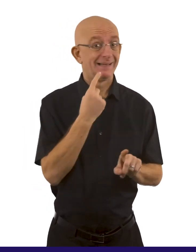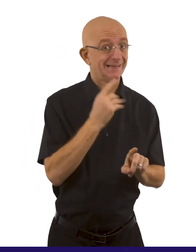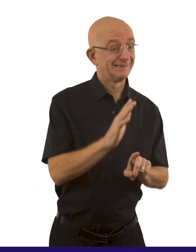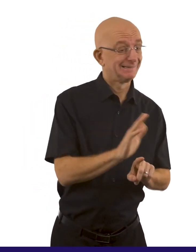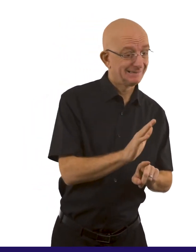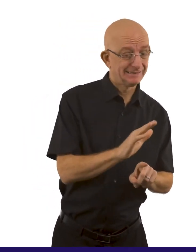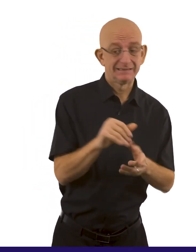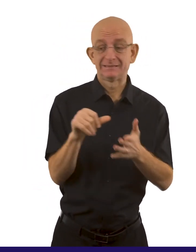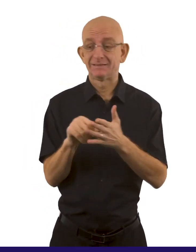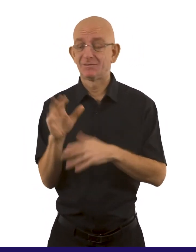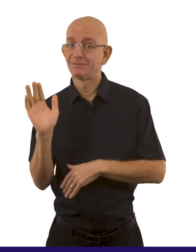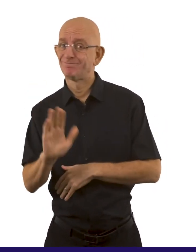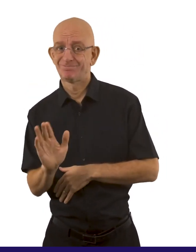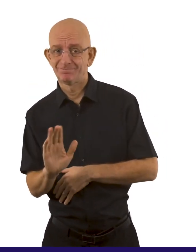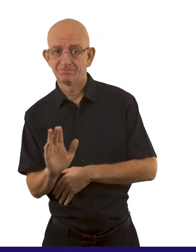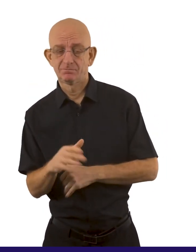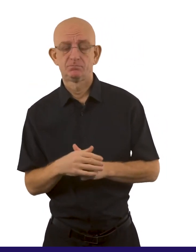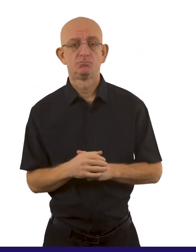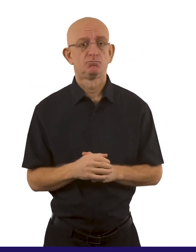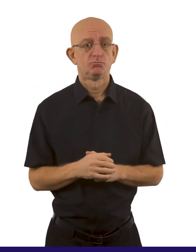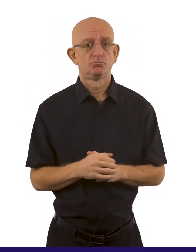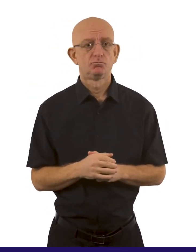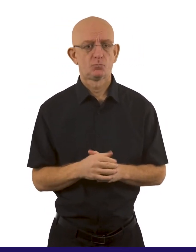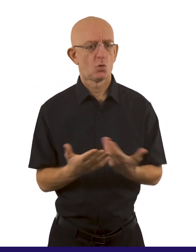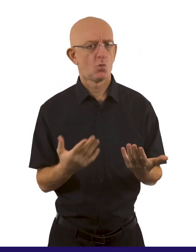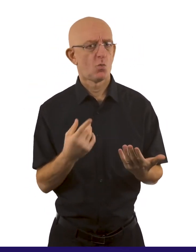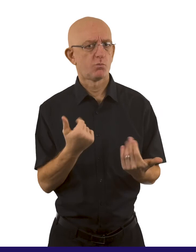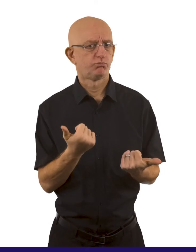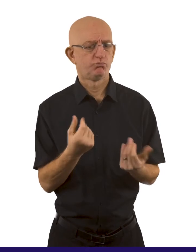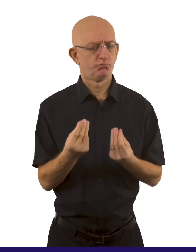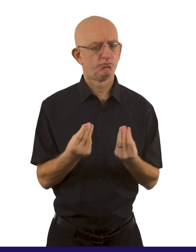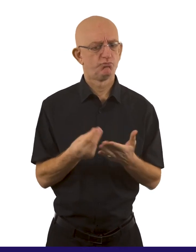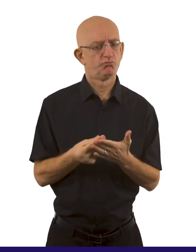neither easy nor difficult, quite easy,